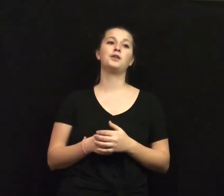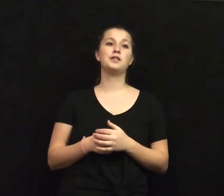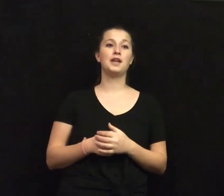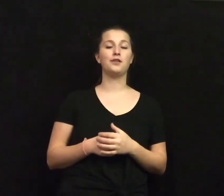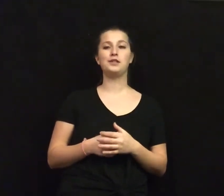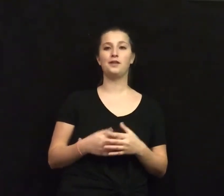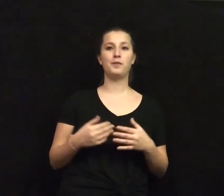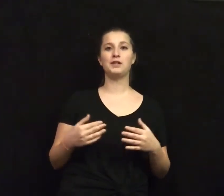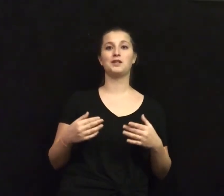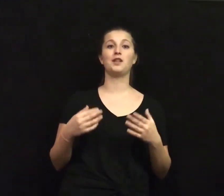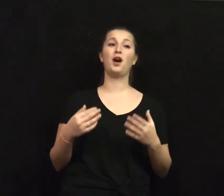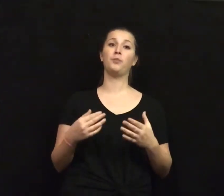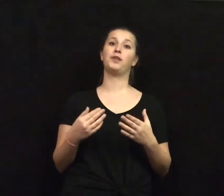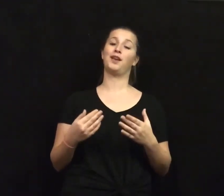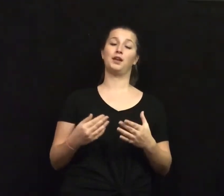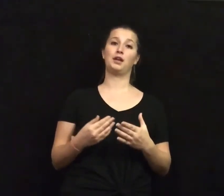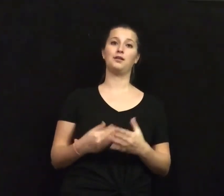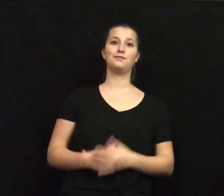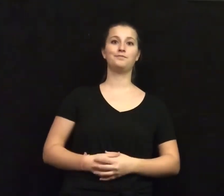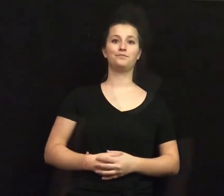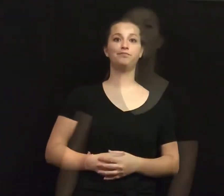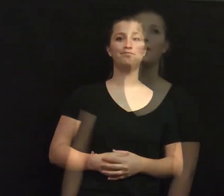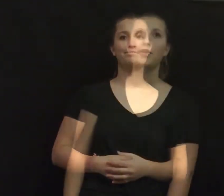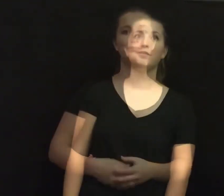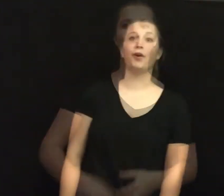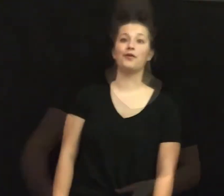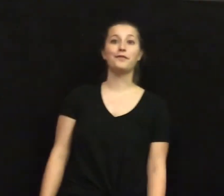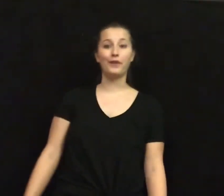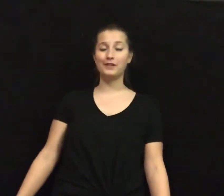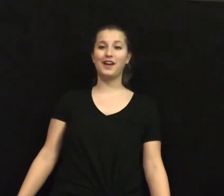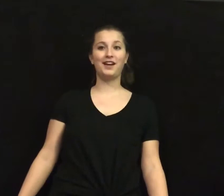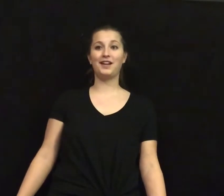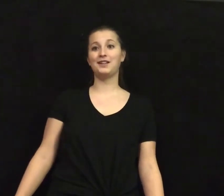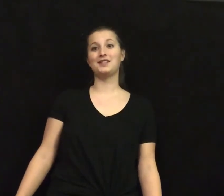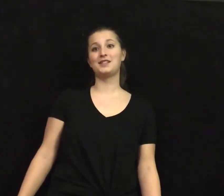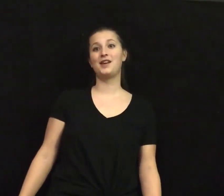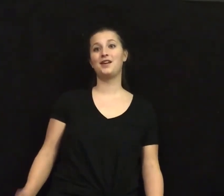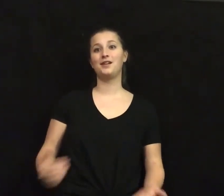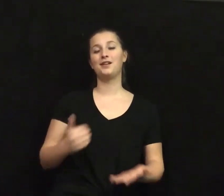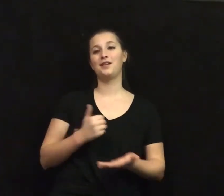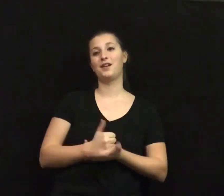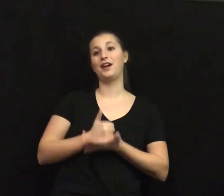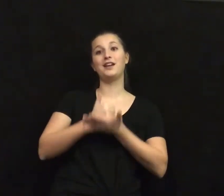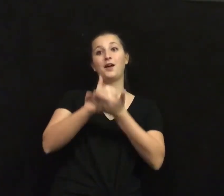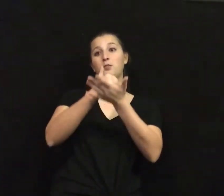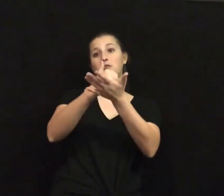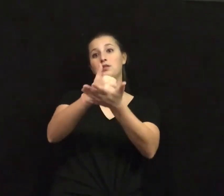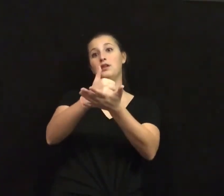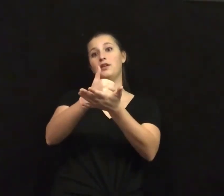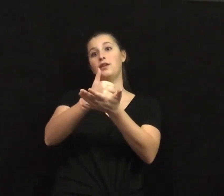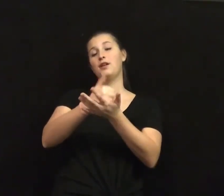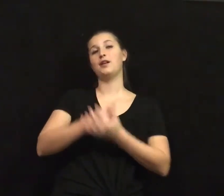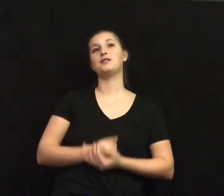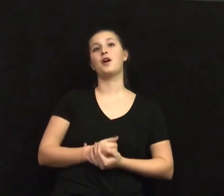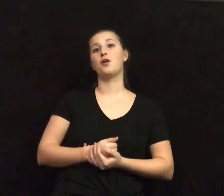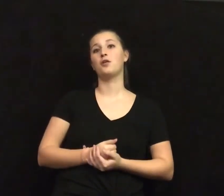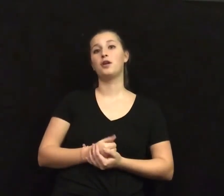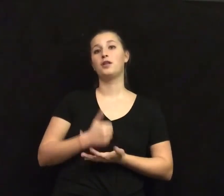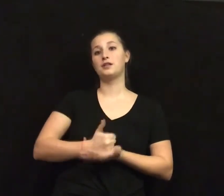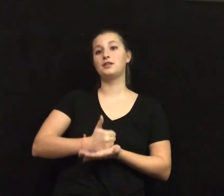to give a deaf patient the help that they need. So the first sign is, I need help. And so this is the